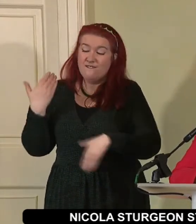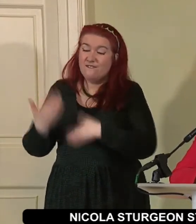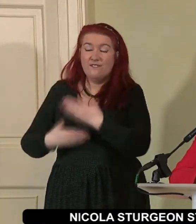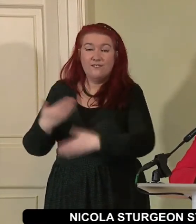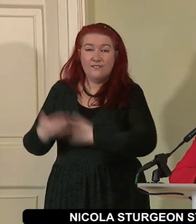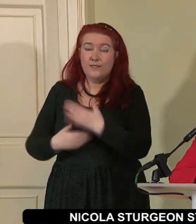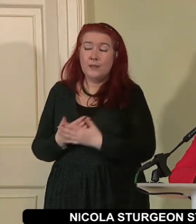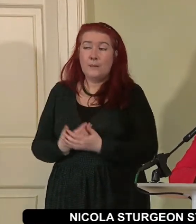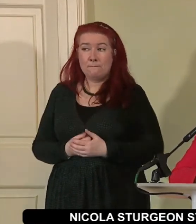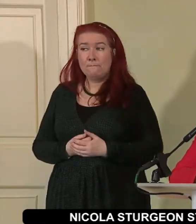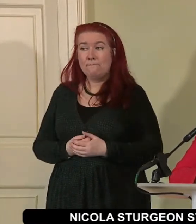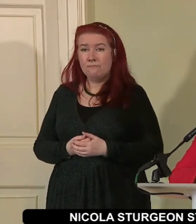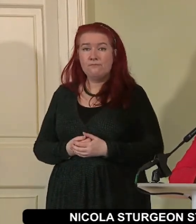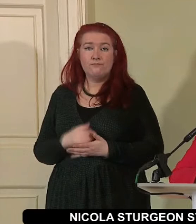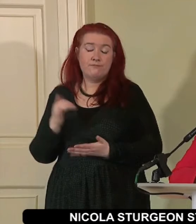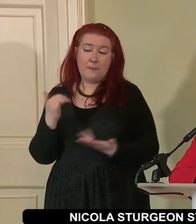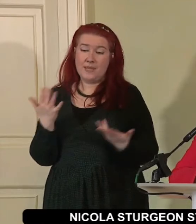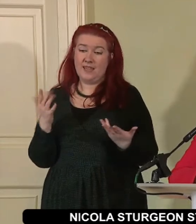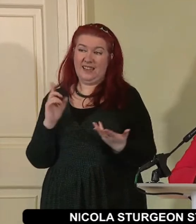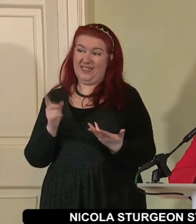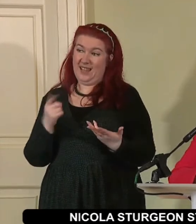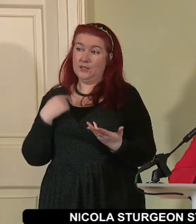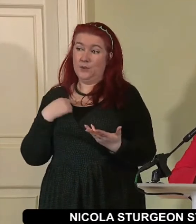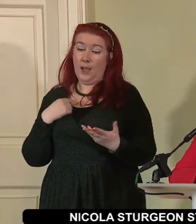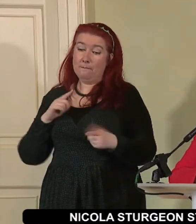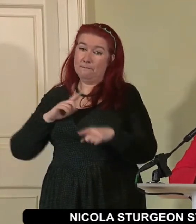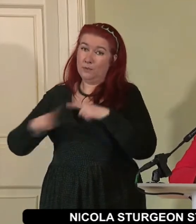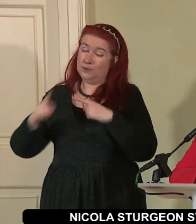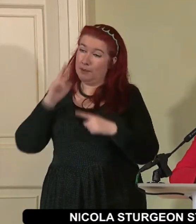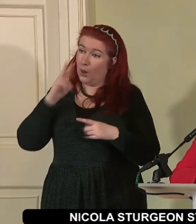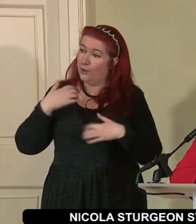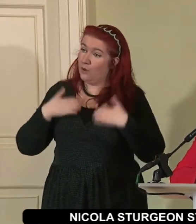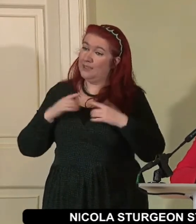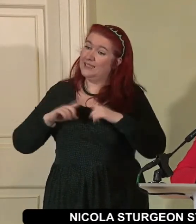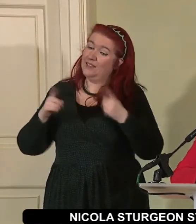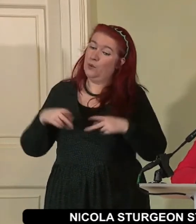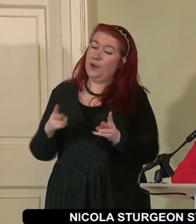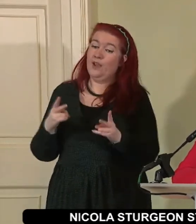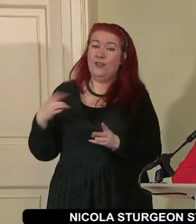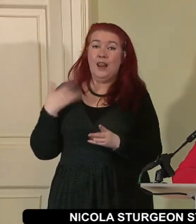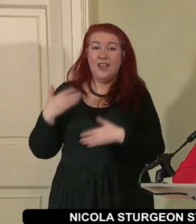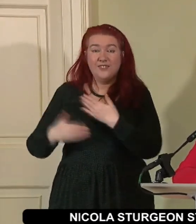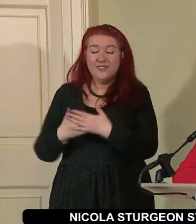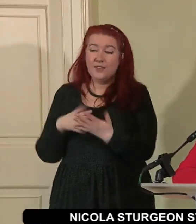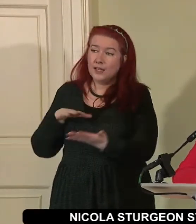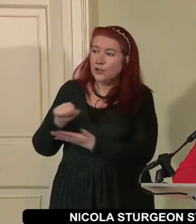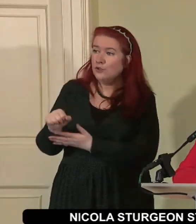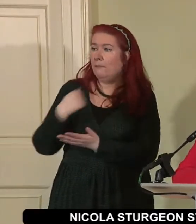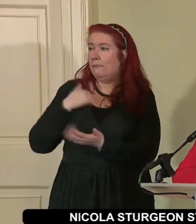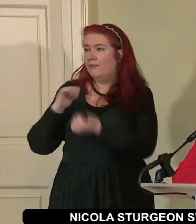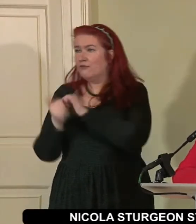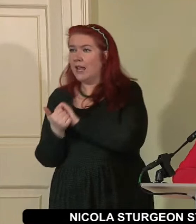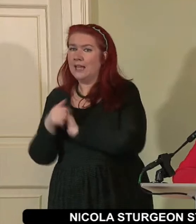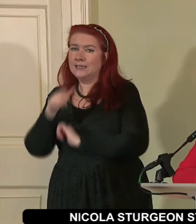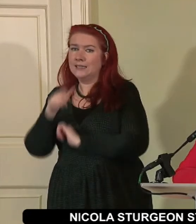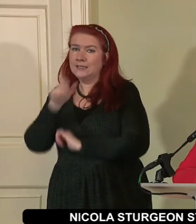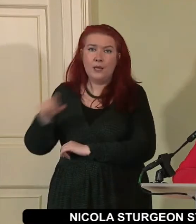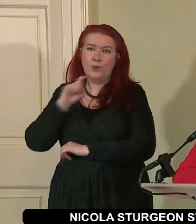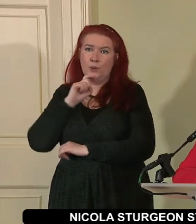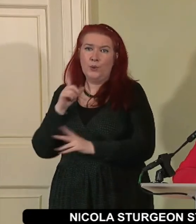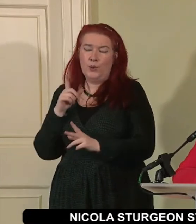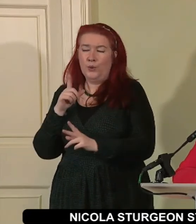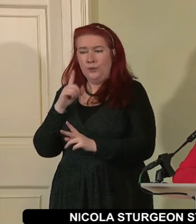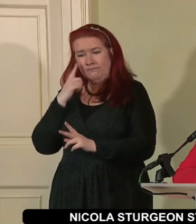And perhaps, and above all else, that's what I'm most looking forward to, just a different way of living life, catching up with the people, the friends, that I've not had